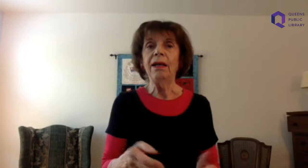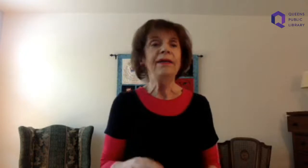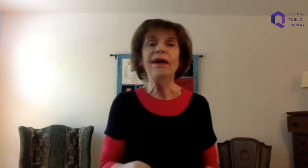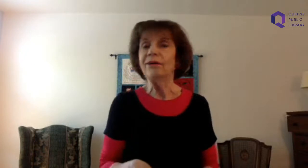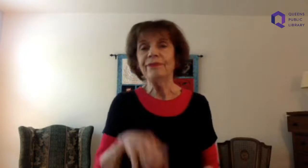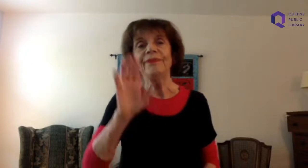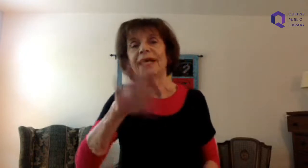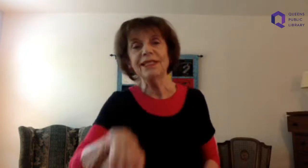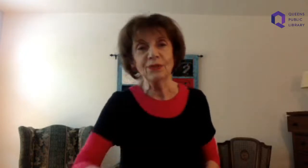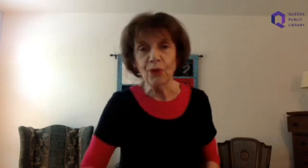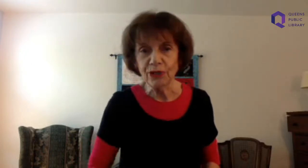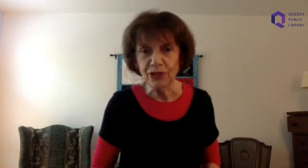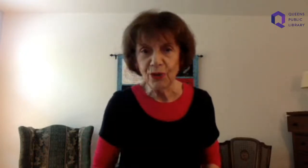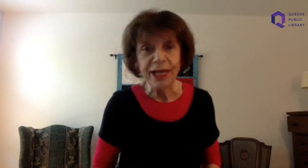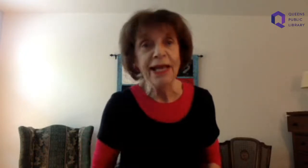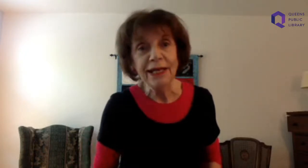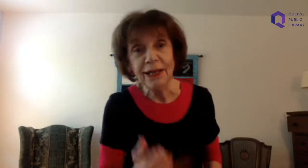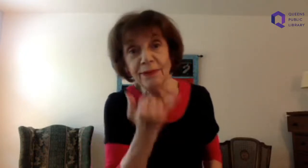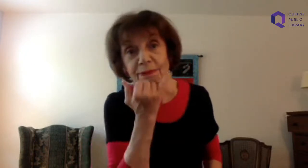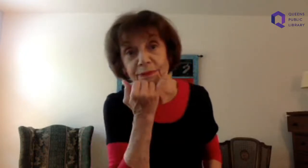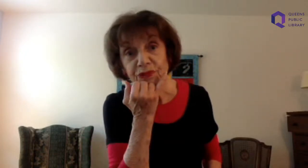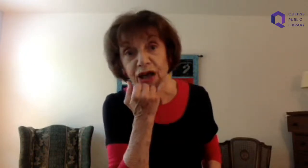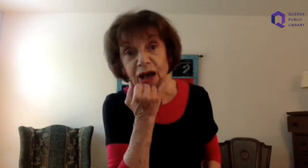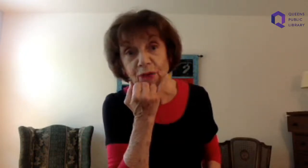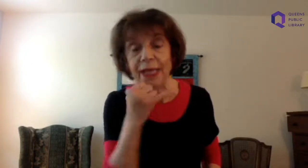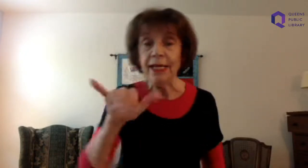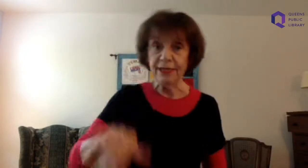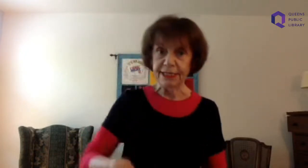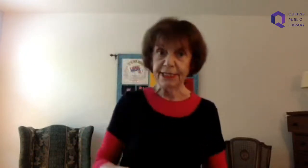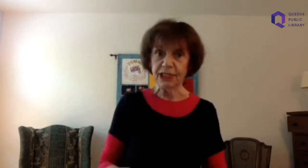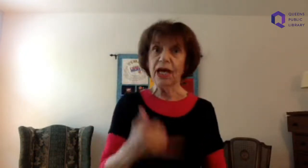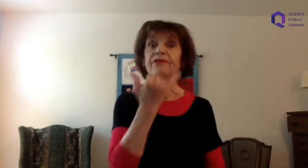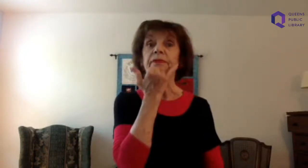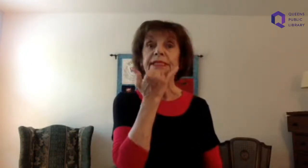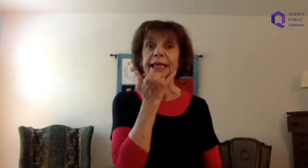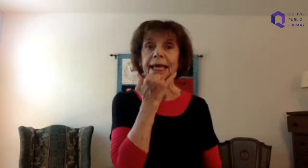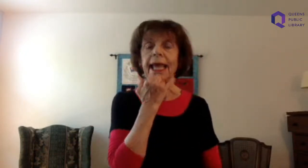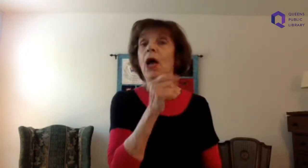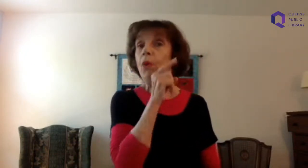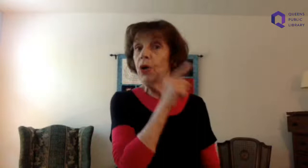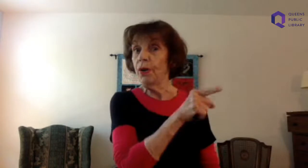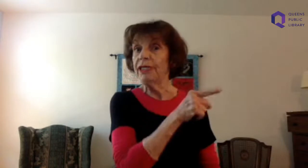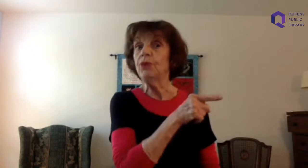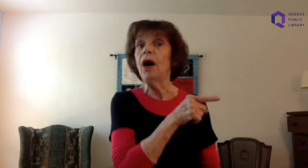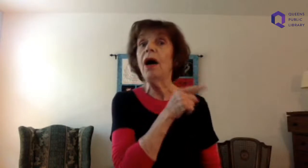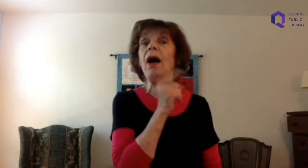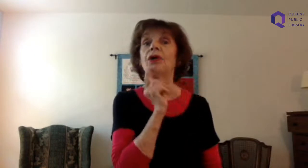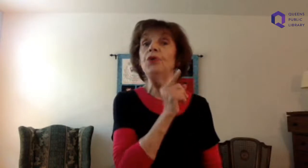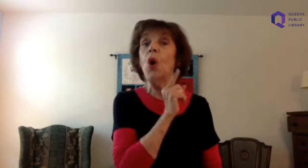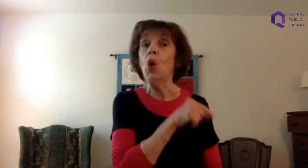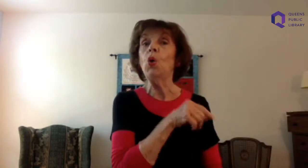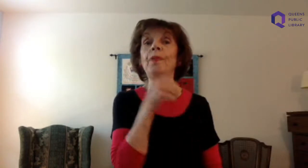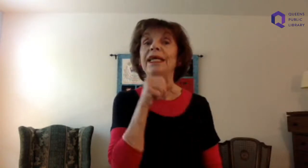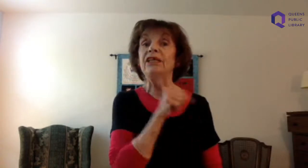no, that's the wrong song. Sorry, this is a sign for mistake. We're going to do Old